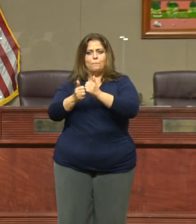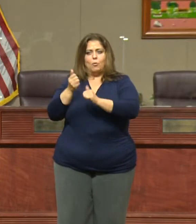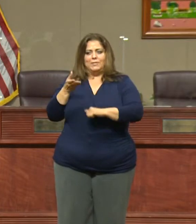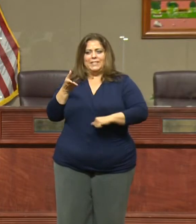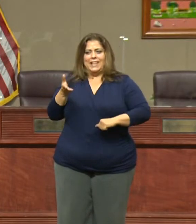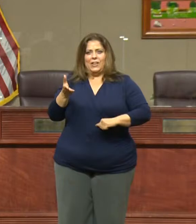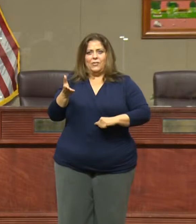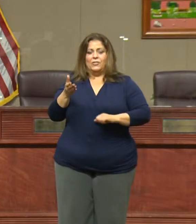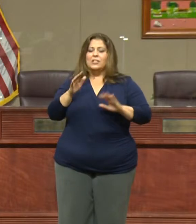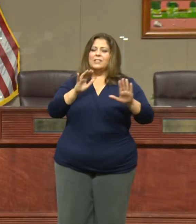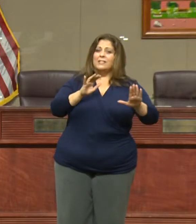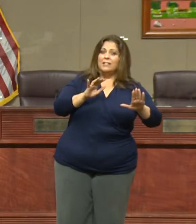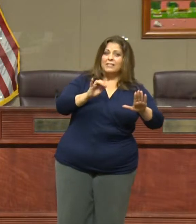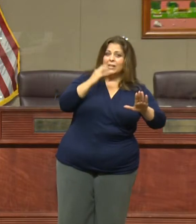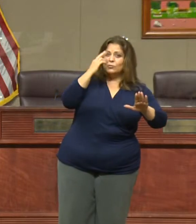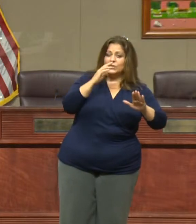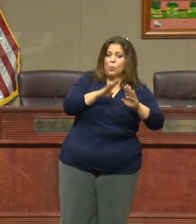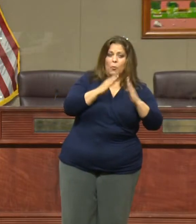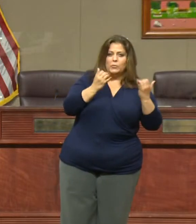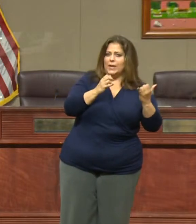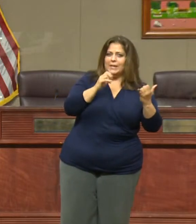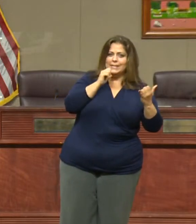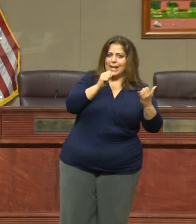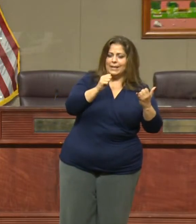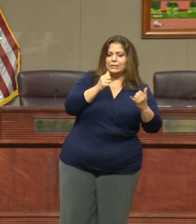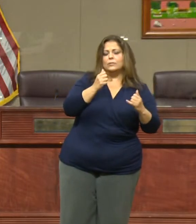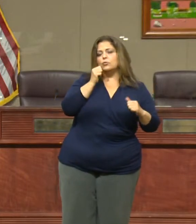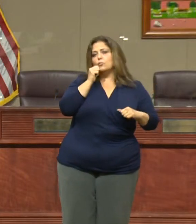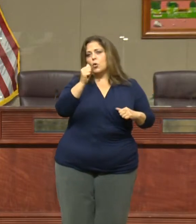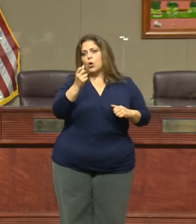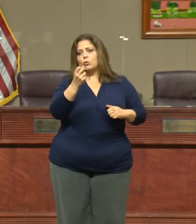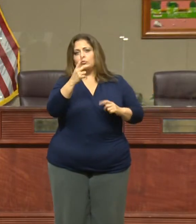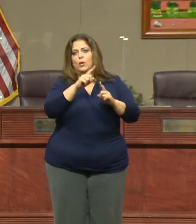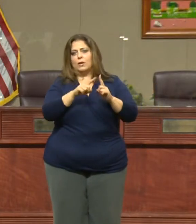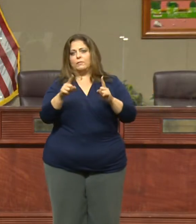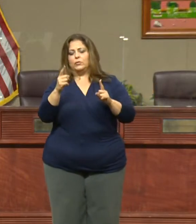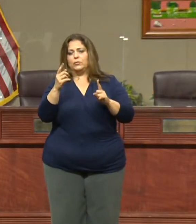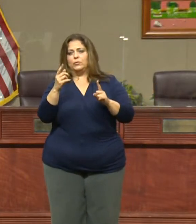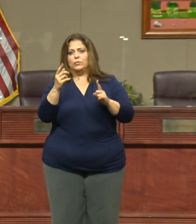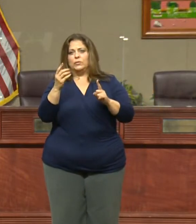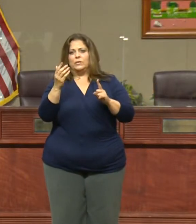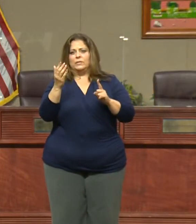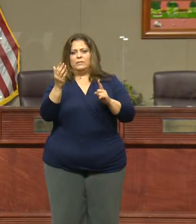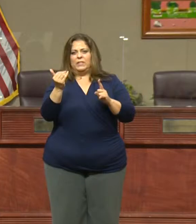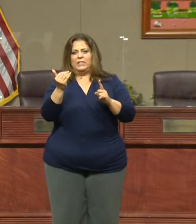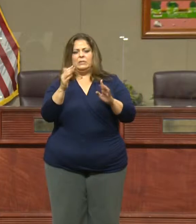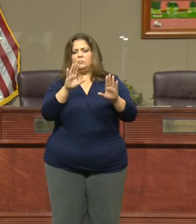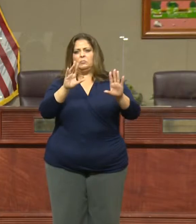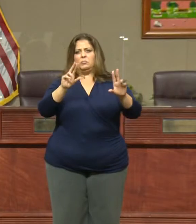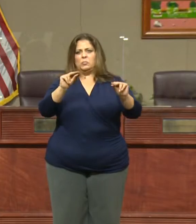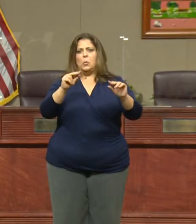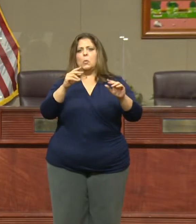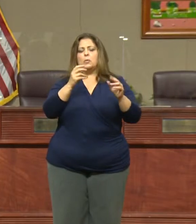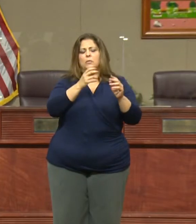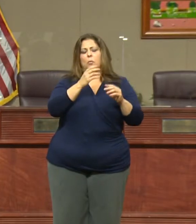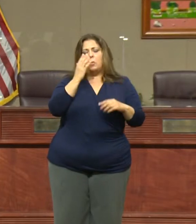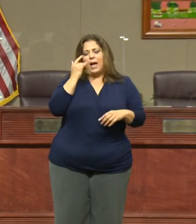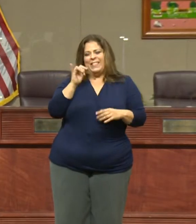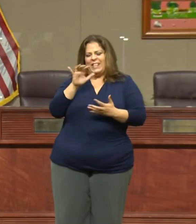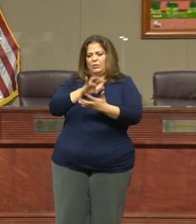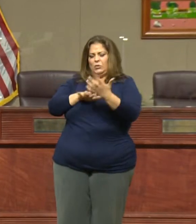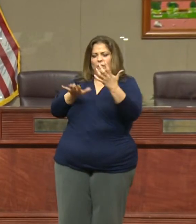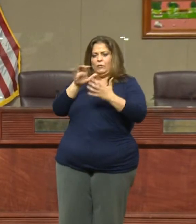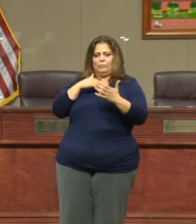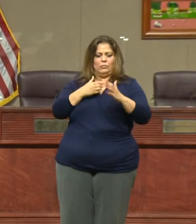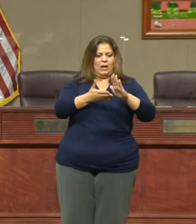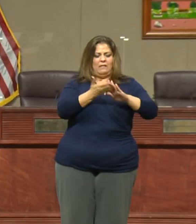didn't open today and tomorrow for 12 to 15, because it would be extremely confusing to have these things running